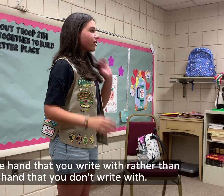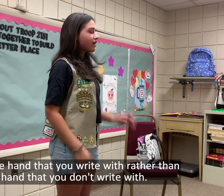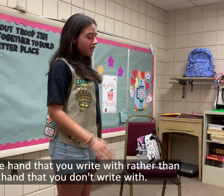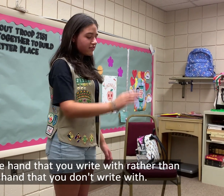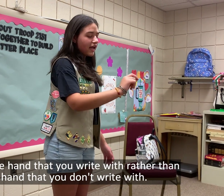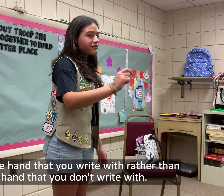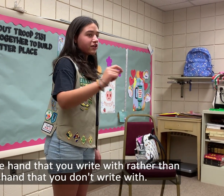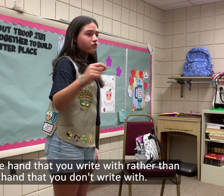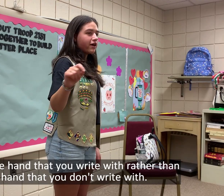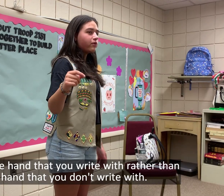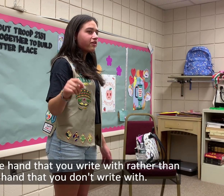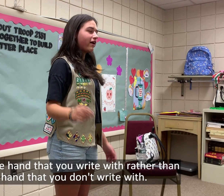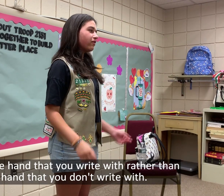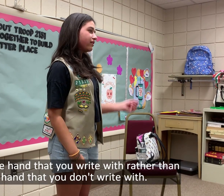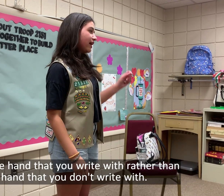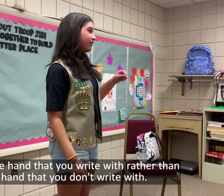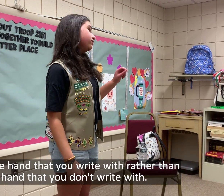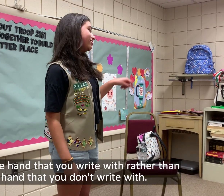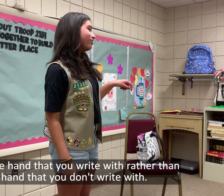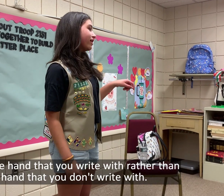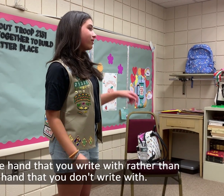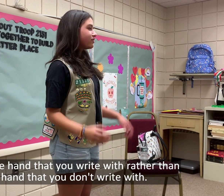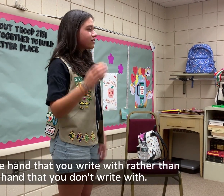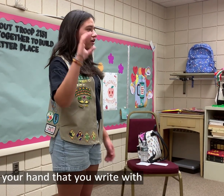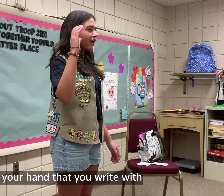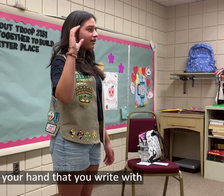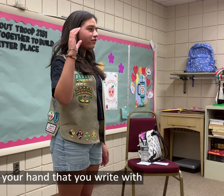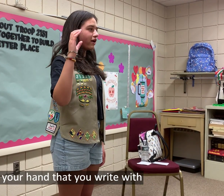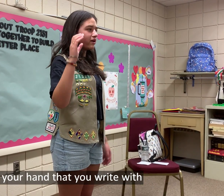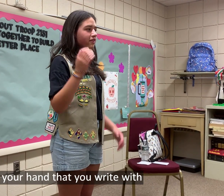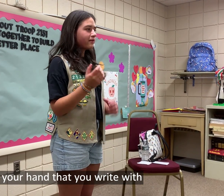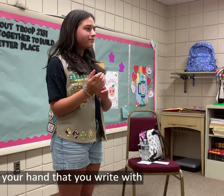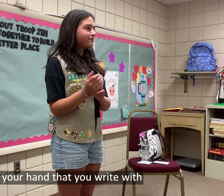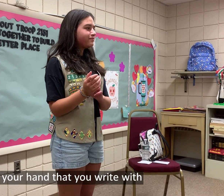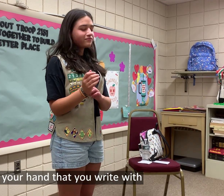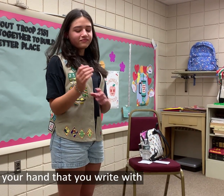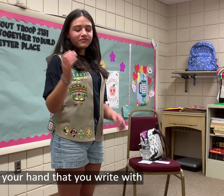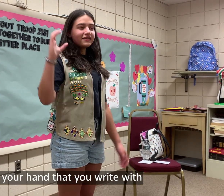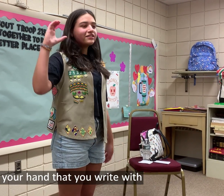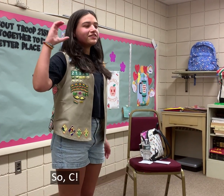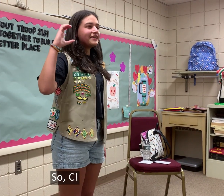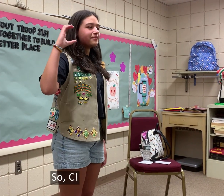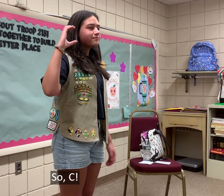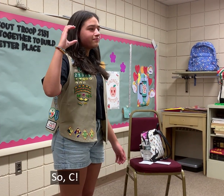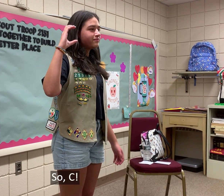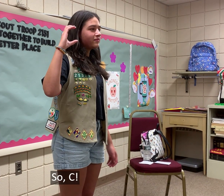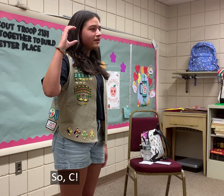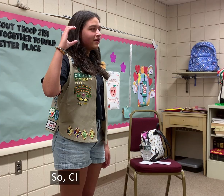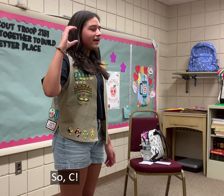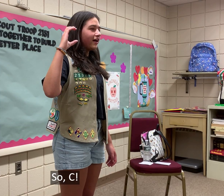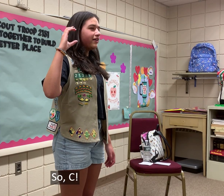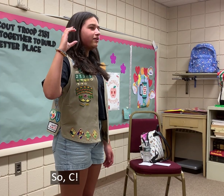like the hand that you write with rather than the hand that you don't write with. So your hand that you write with. So C. And then what's